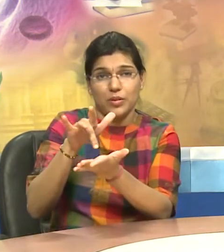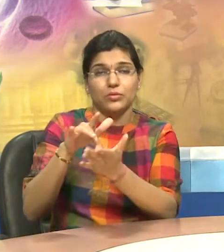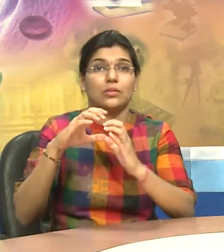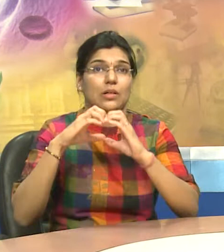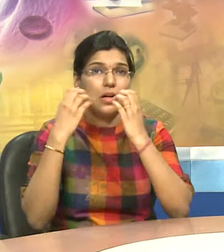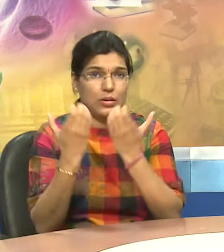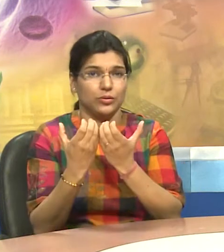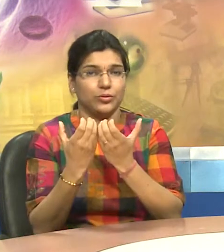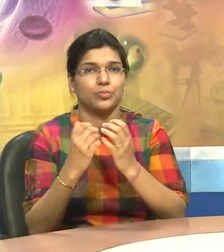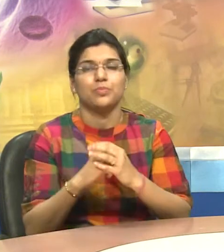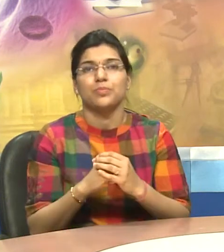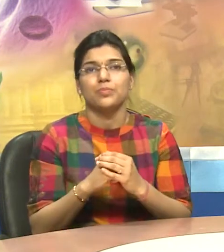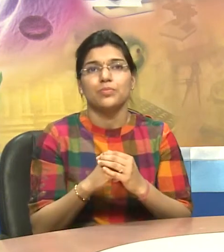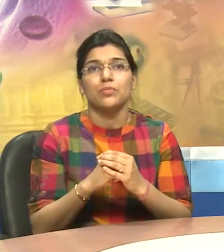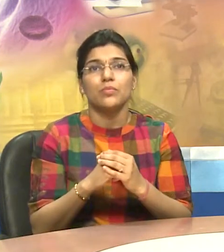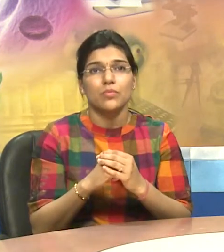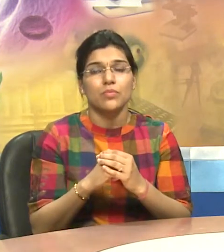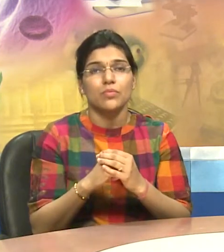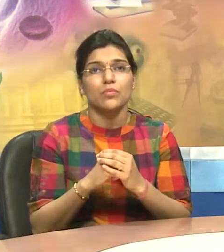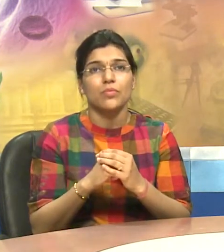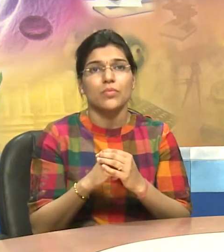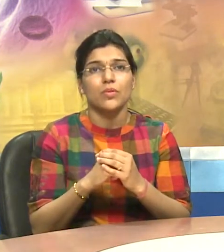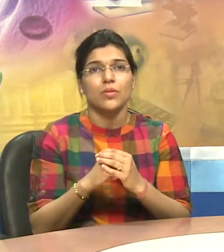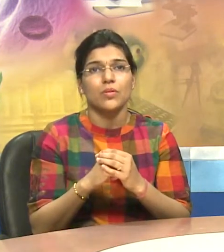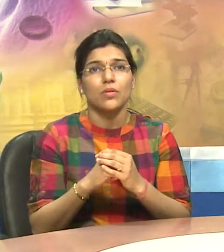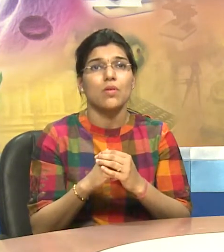Another place, in class,